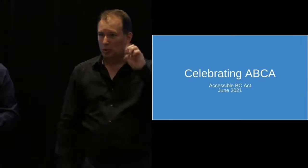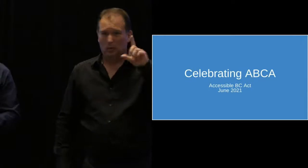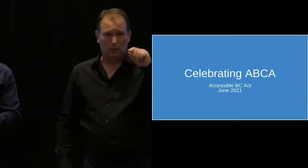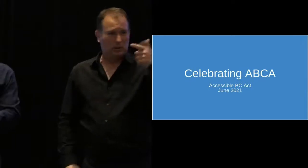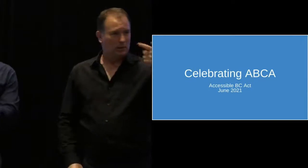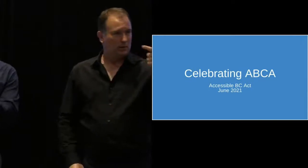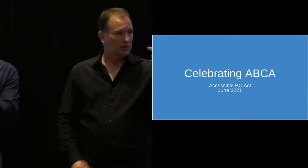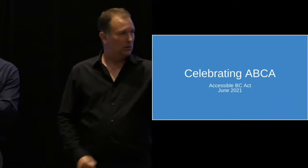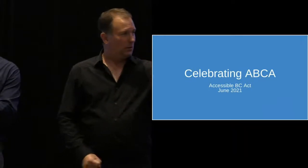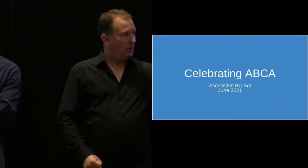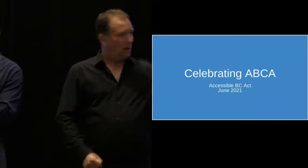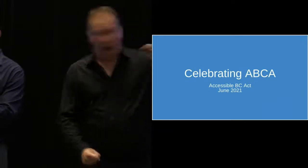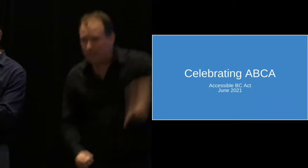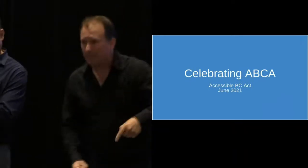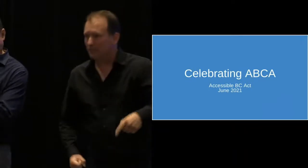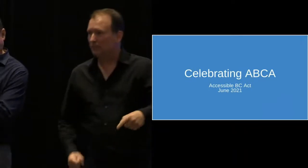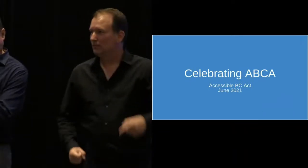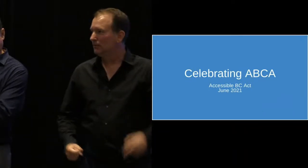A year ago,